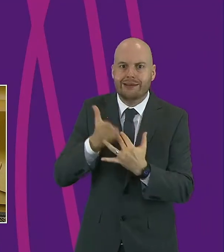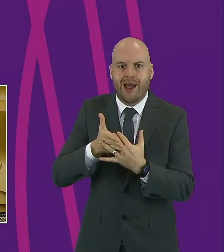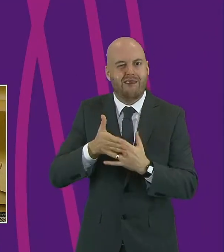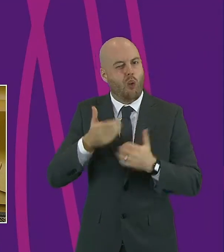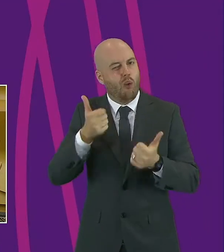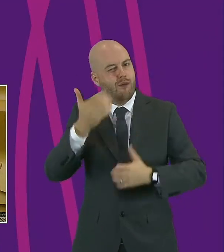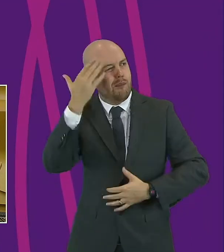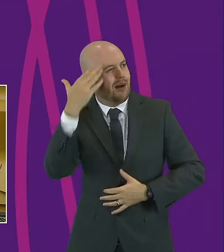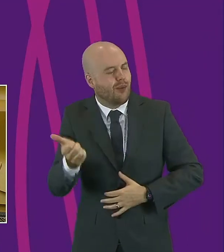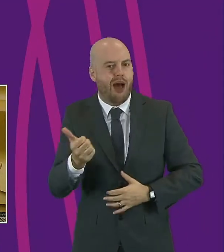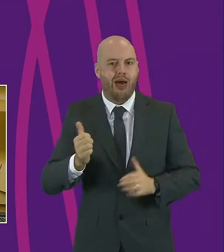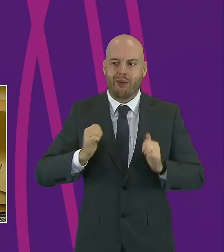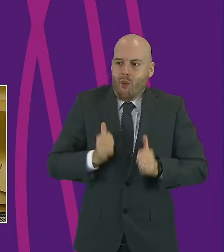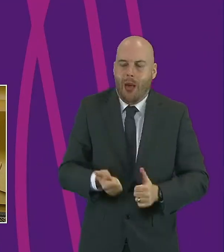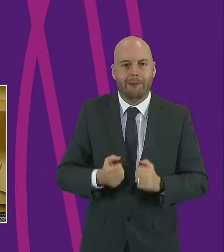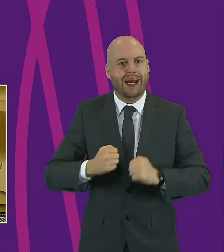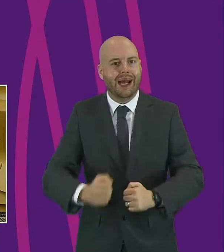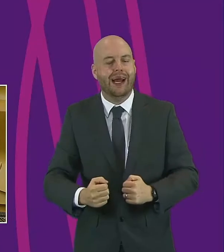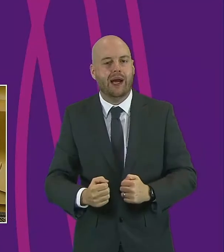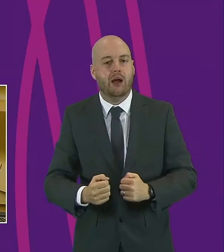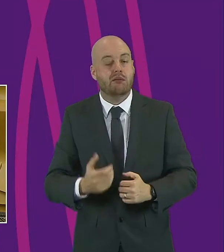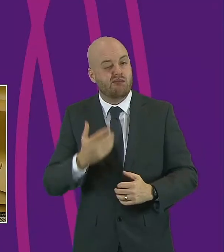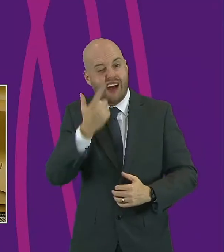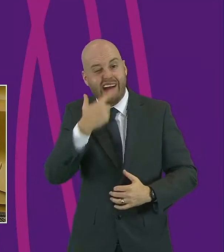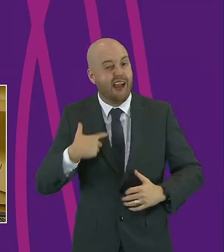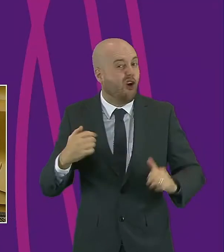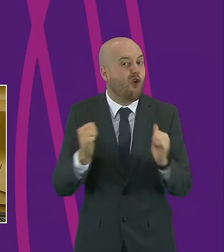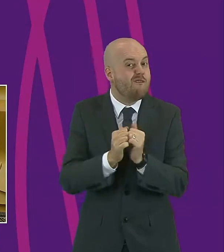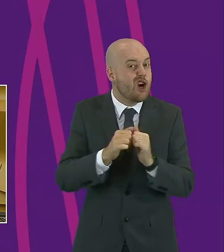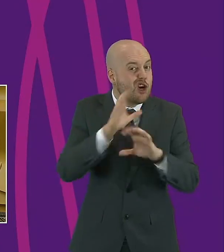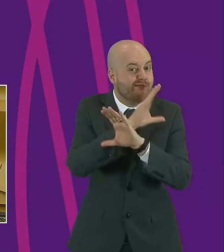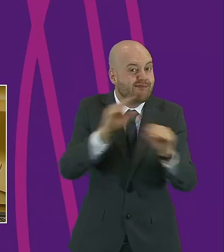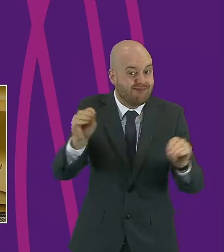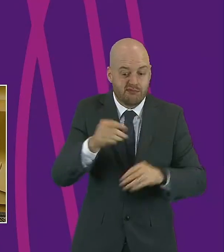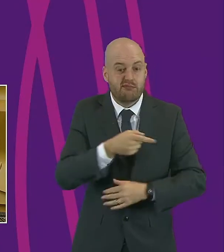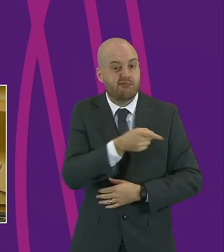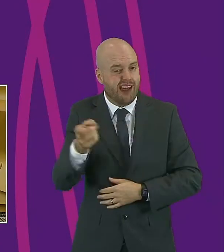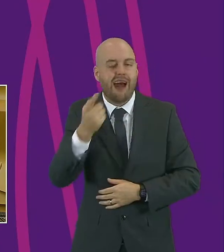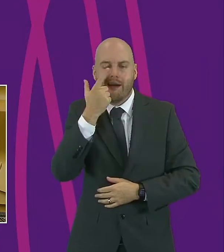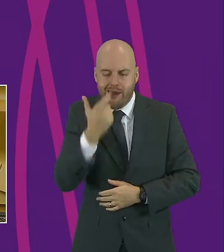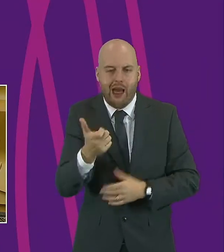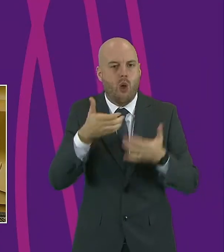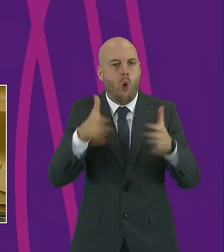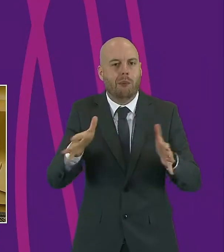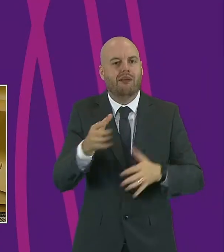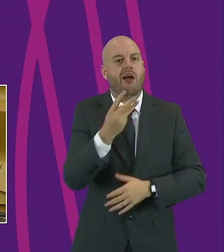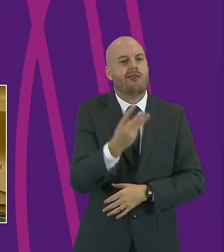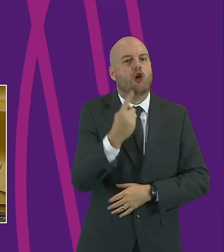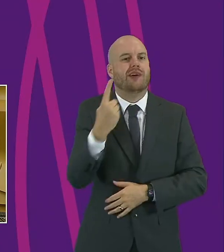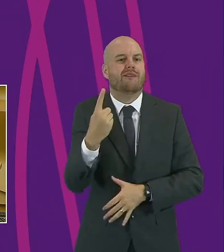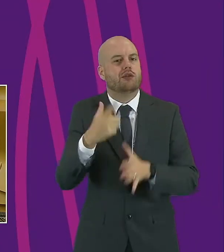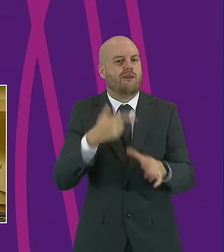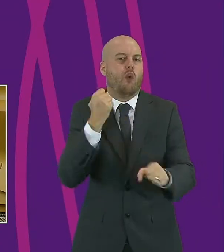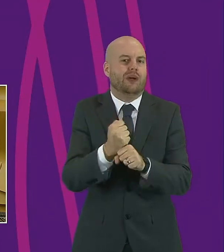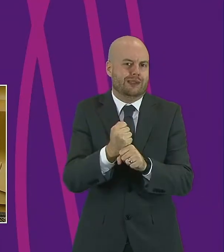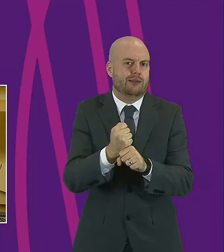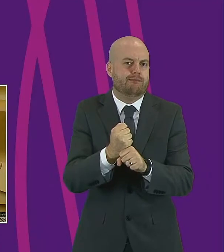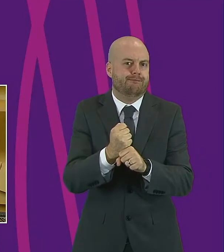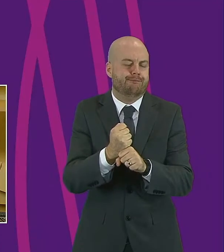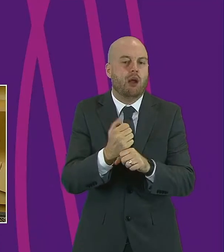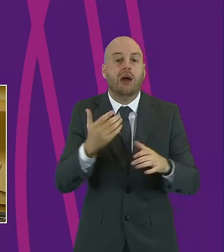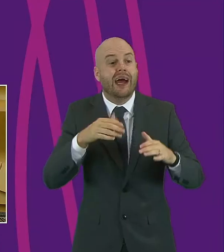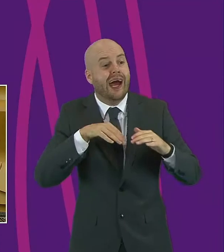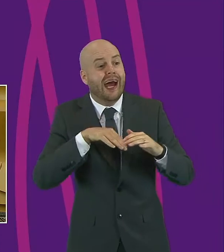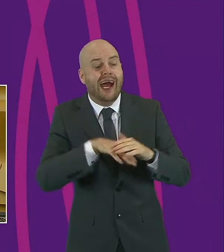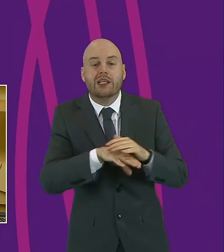to confirm that these facilities can reopen subject to guidance being in place from the 31st of August. For indoor sports